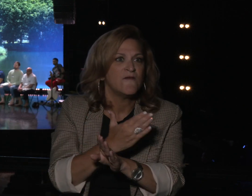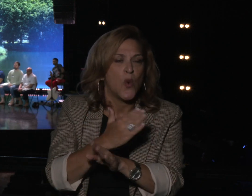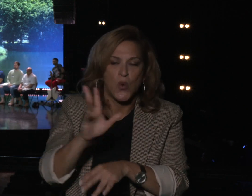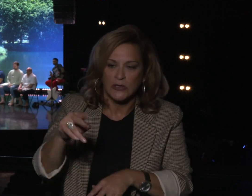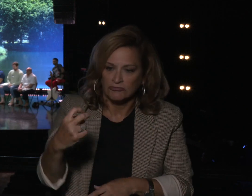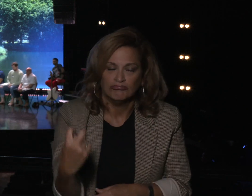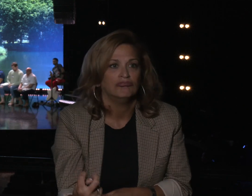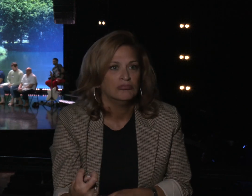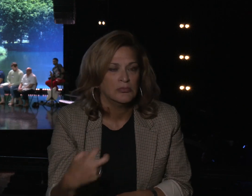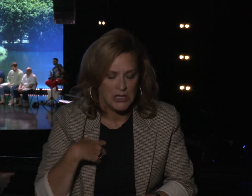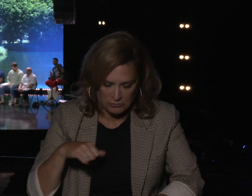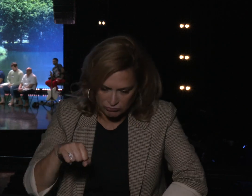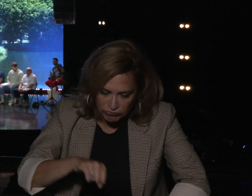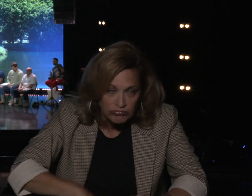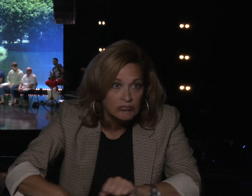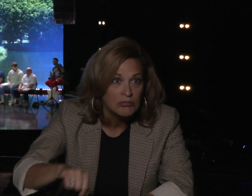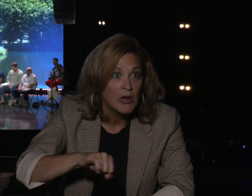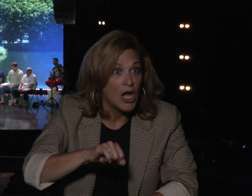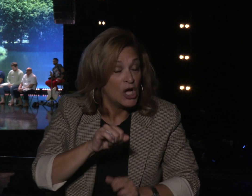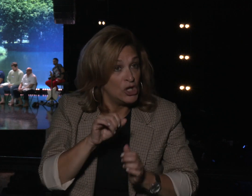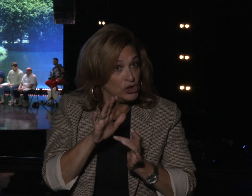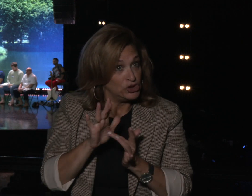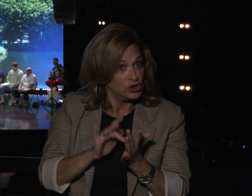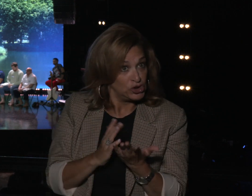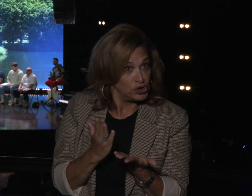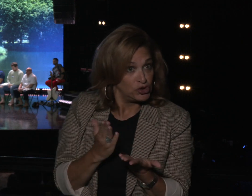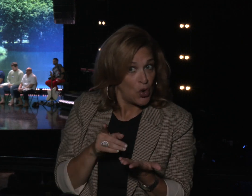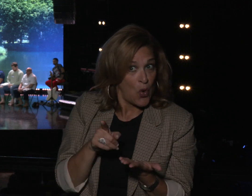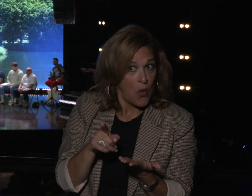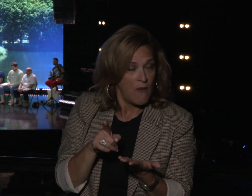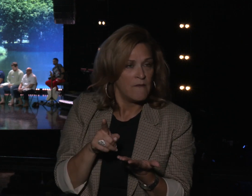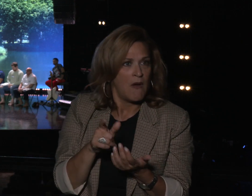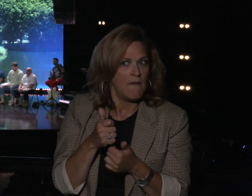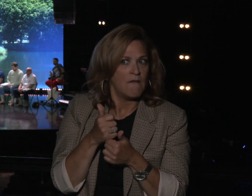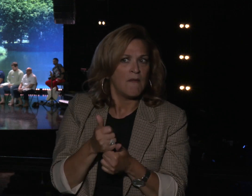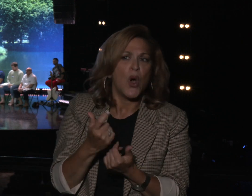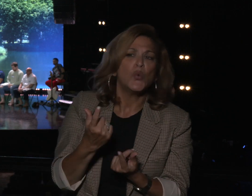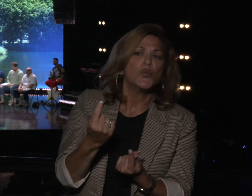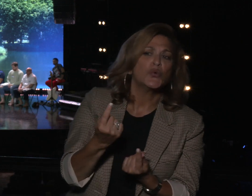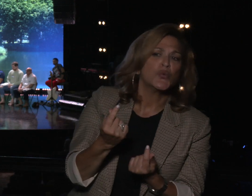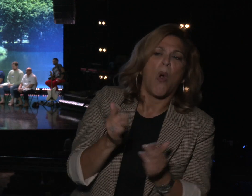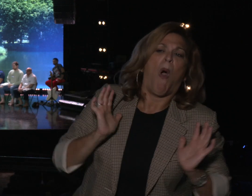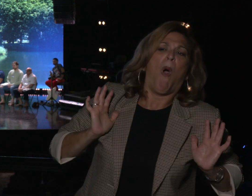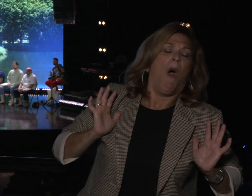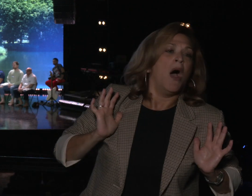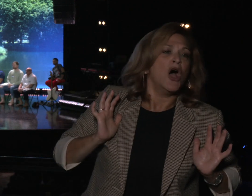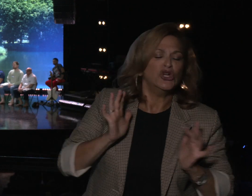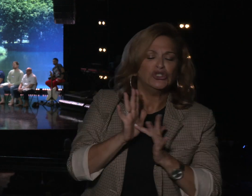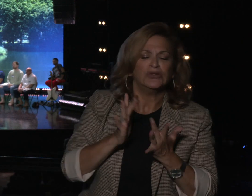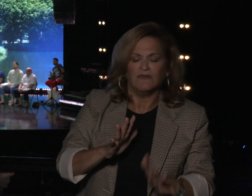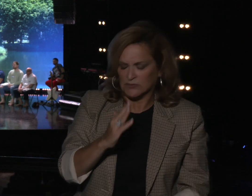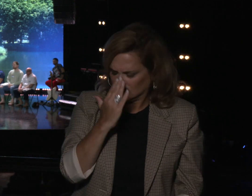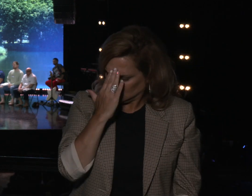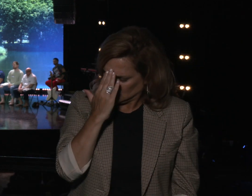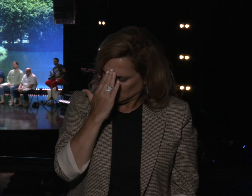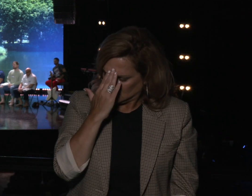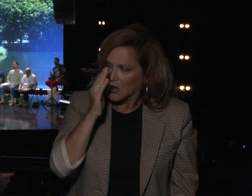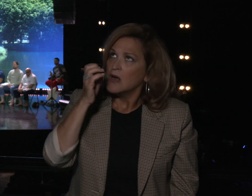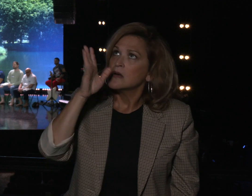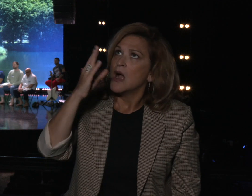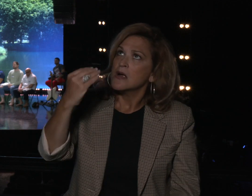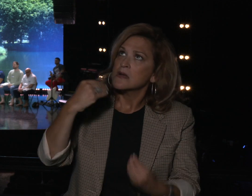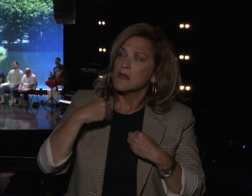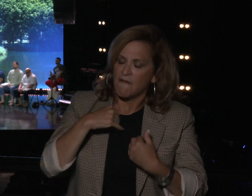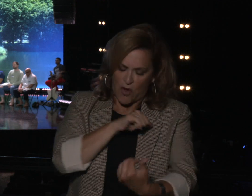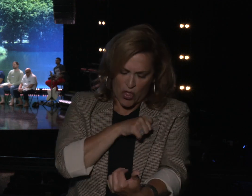Jesus serving was not predicated on what Judas was doing, but what Jesus knew. Jesus knew that God had put all